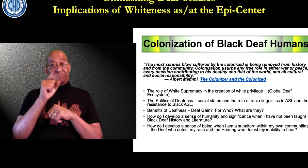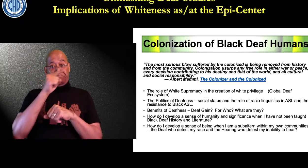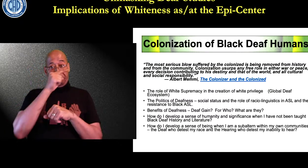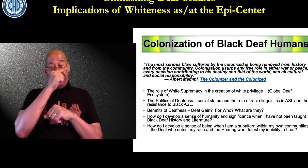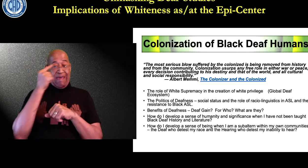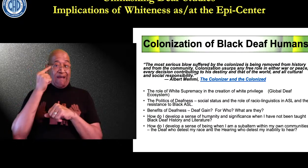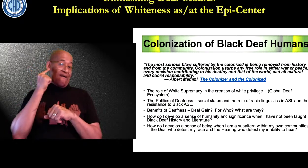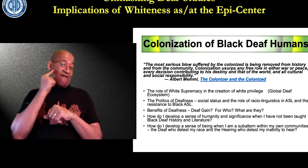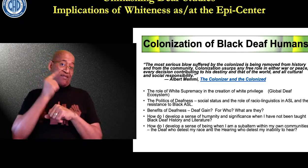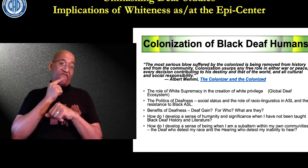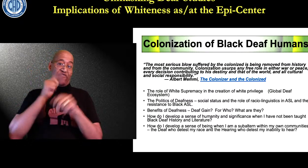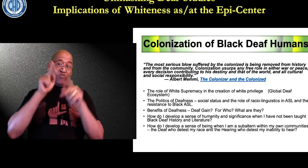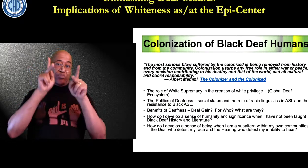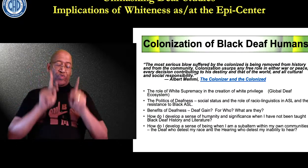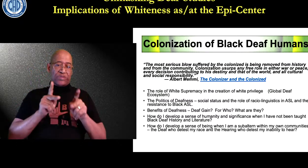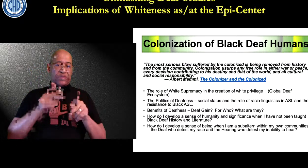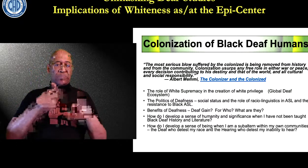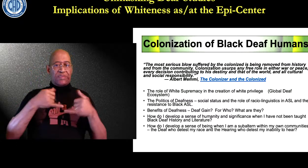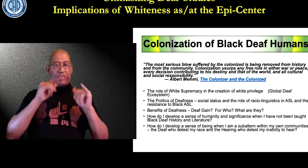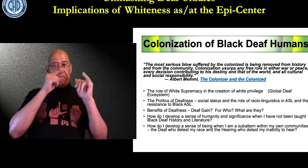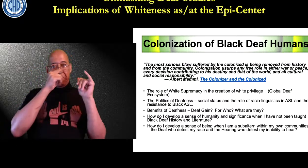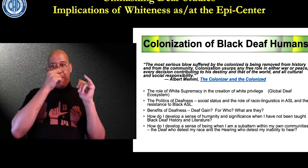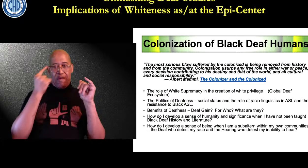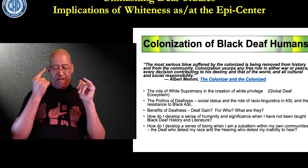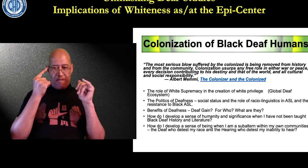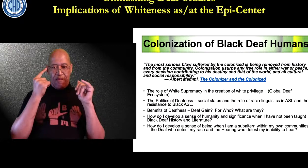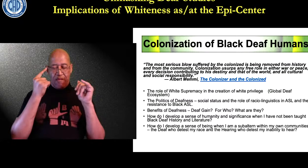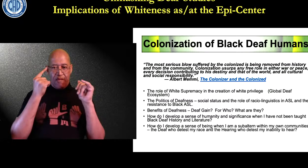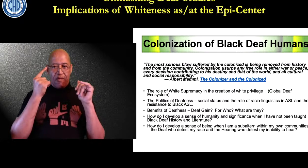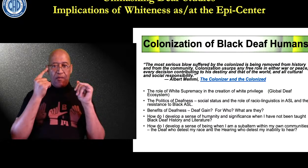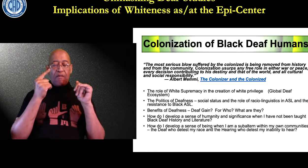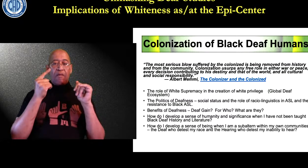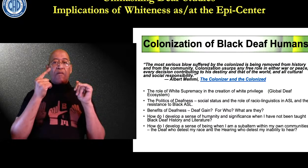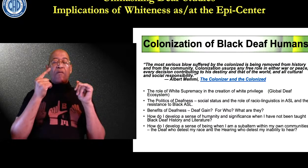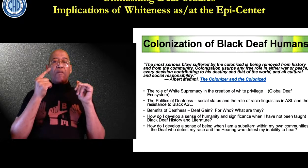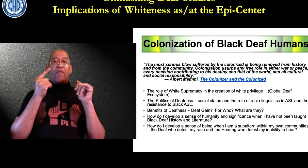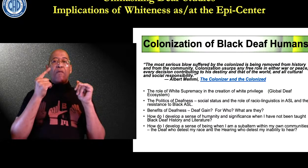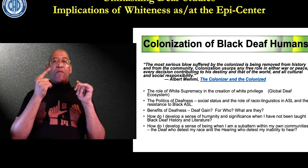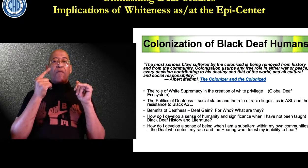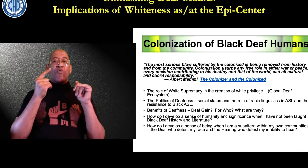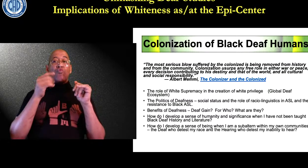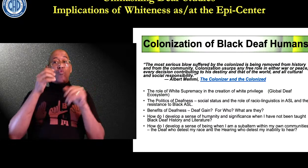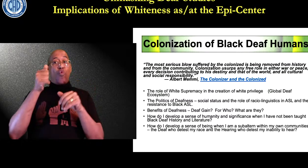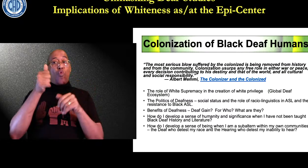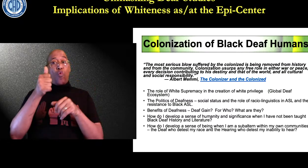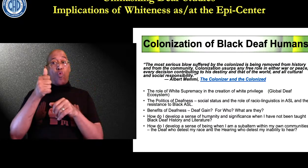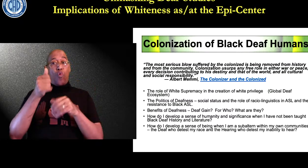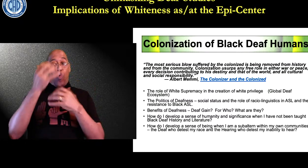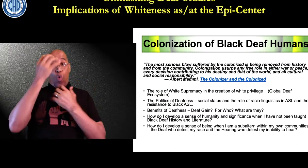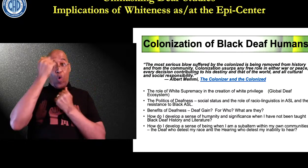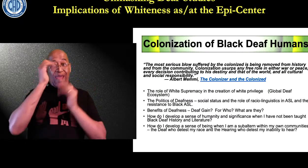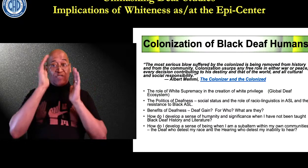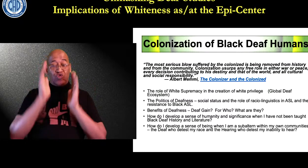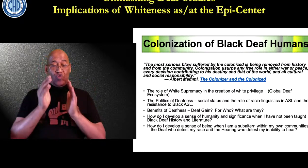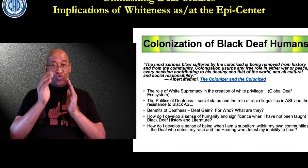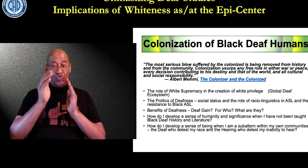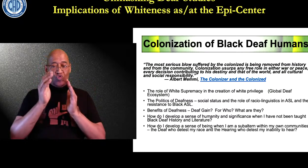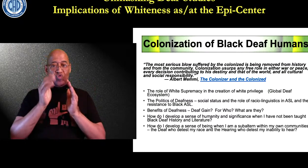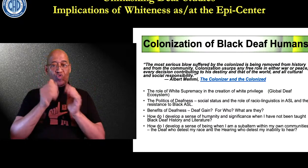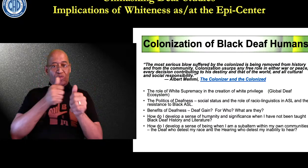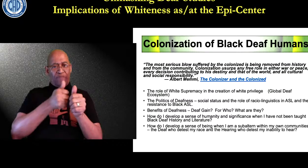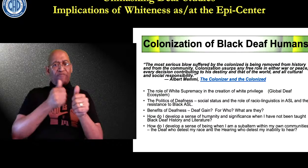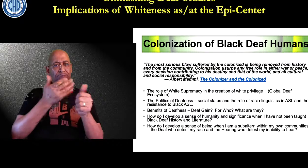Colonization of Black deaf humans? Yes. Because as a Black deaf person, I'm still